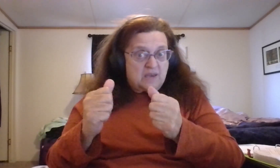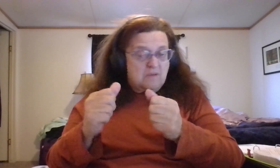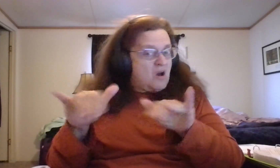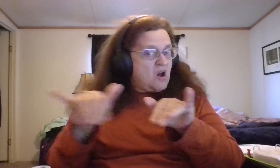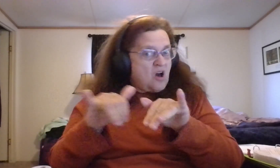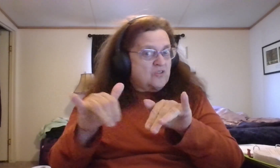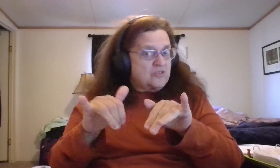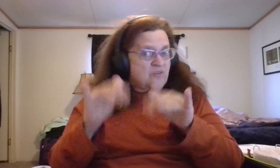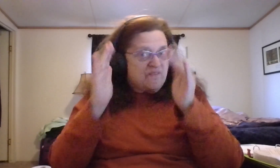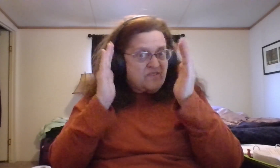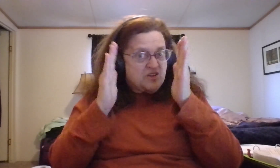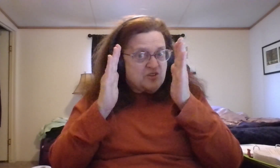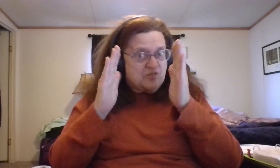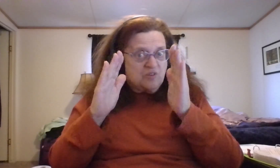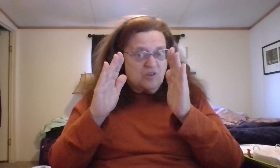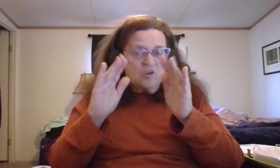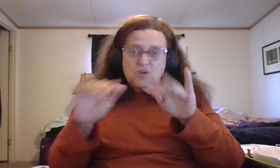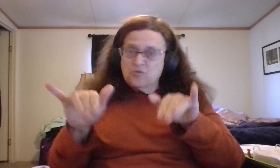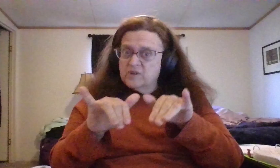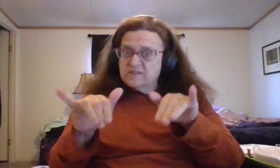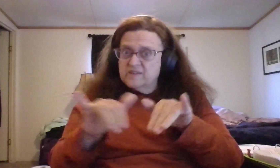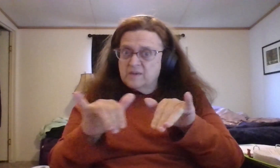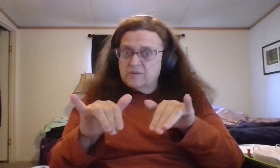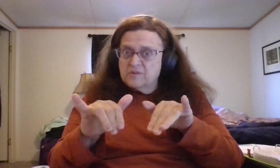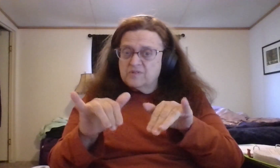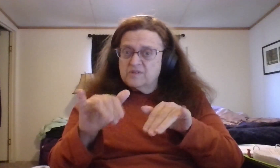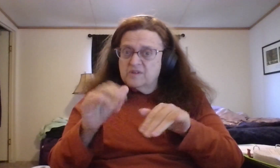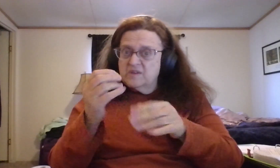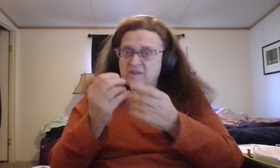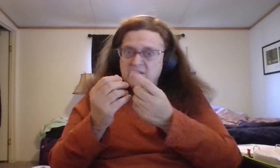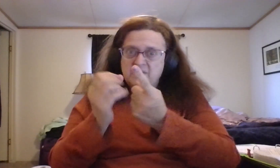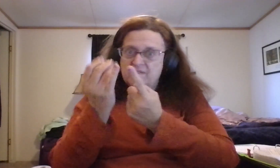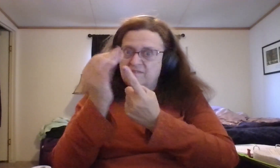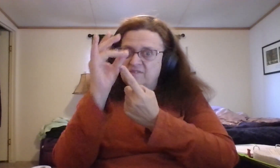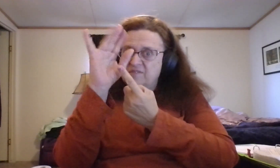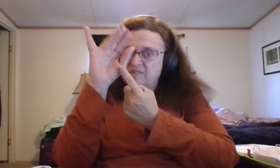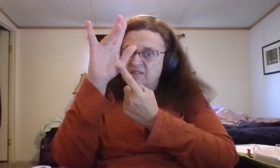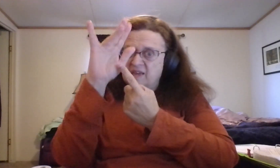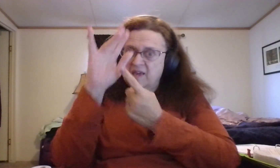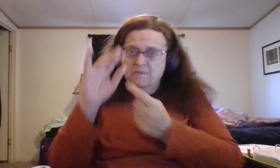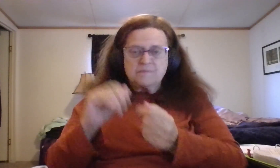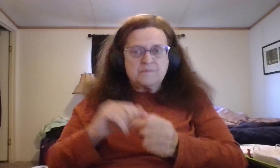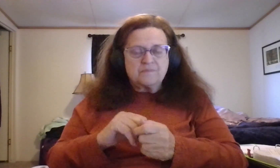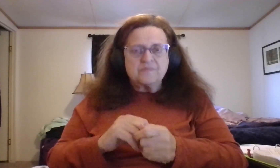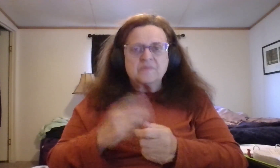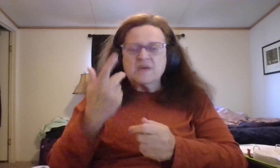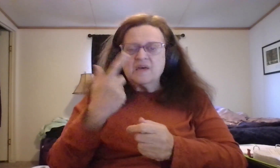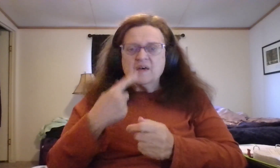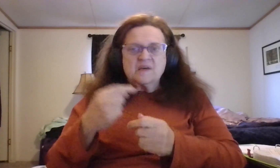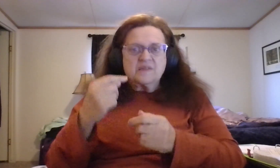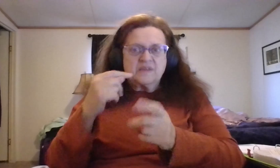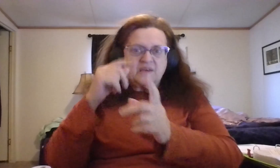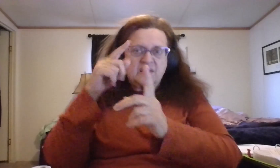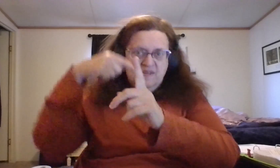visually resembles the flame of a lamp. The side branches represent